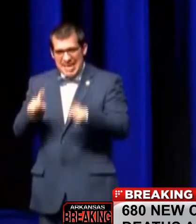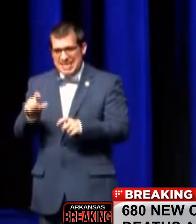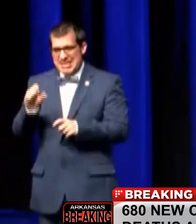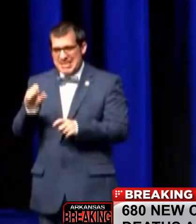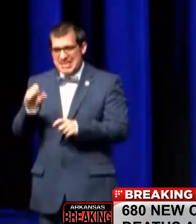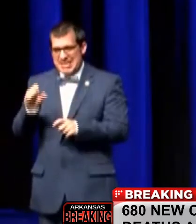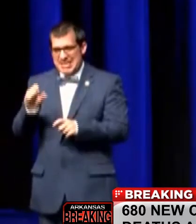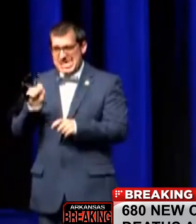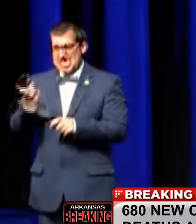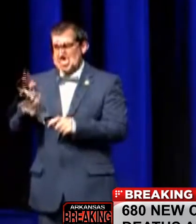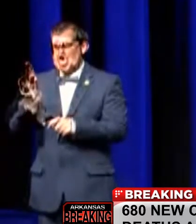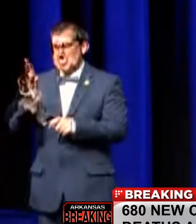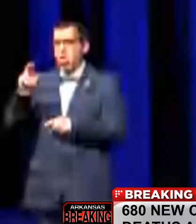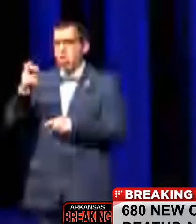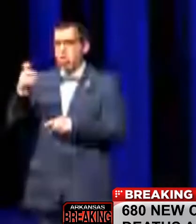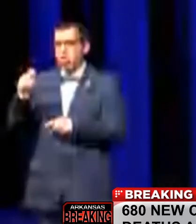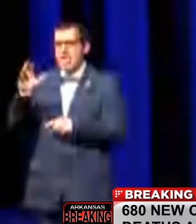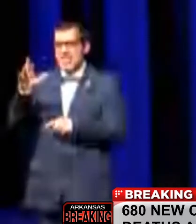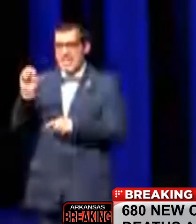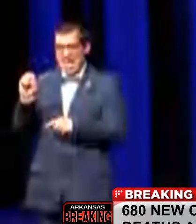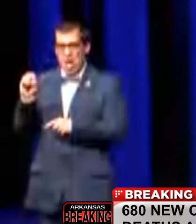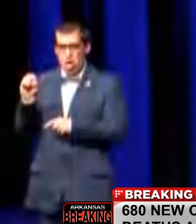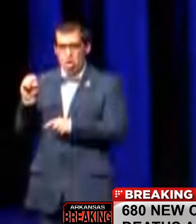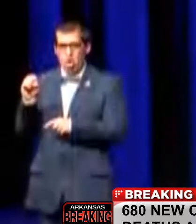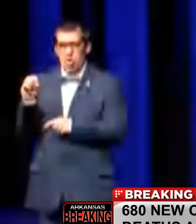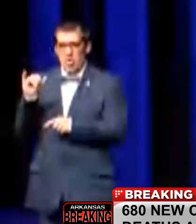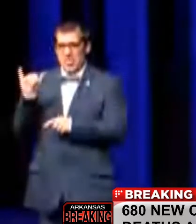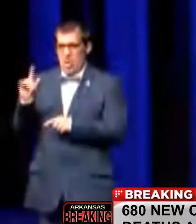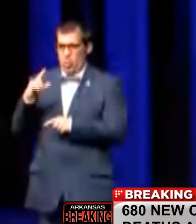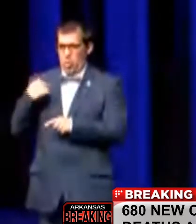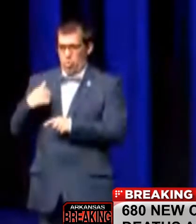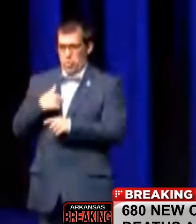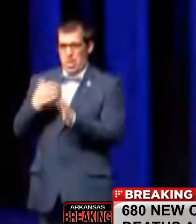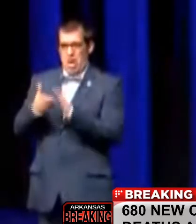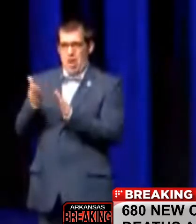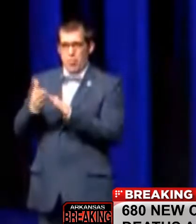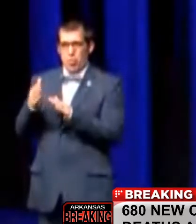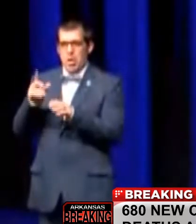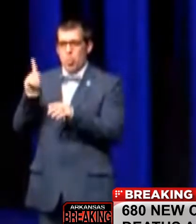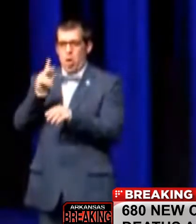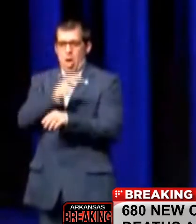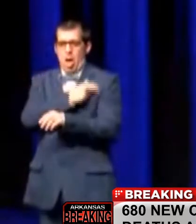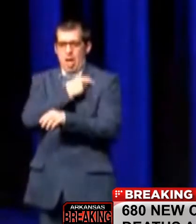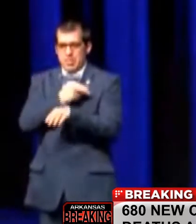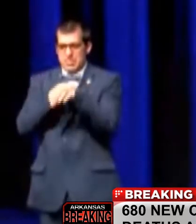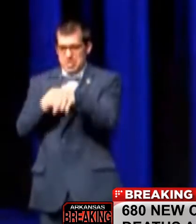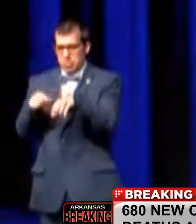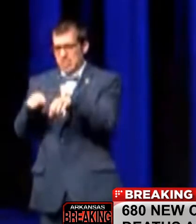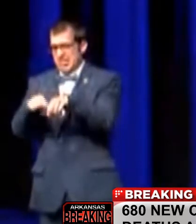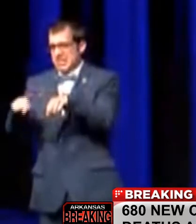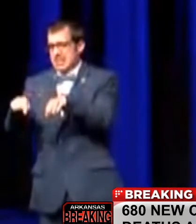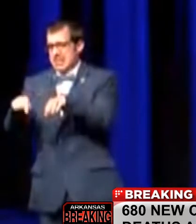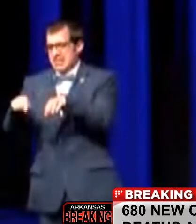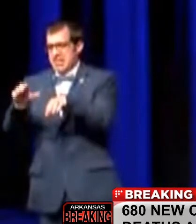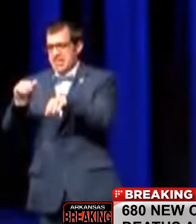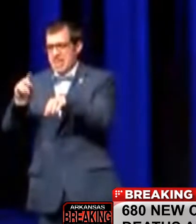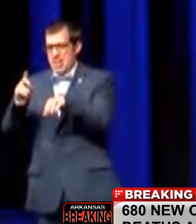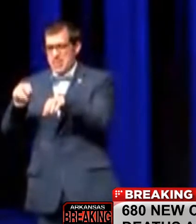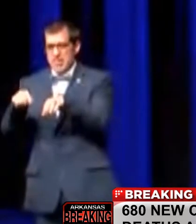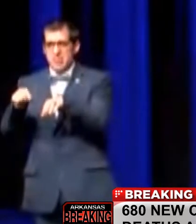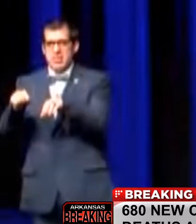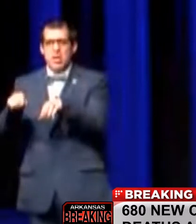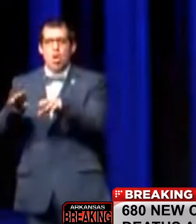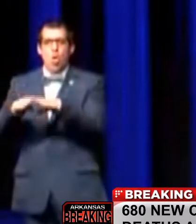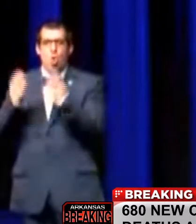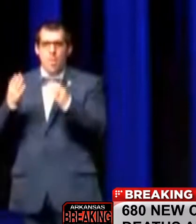care clinic. We operate right on the fringes of our hospital that is located there in Camden. We have it open